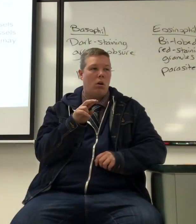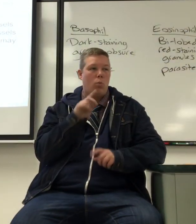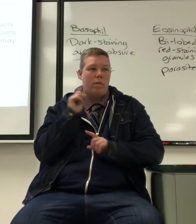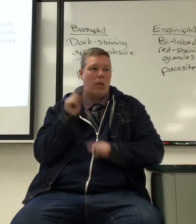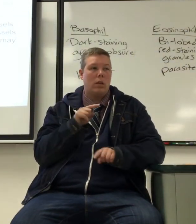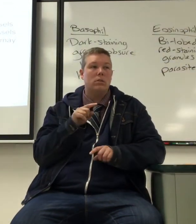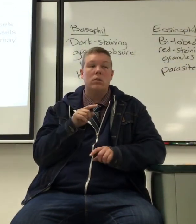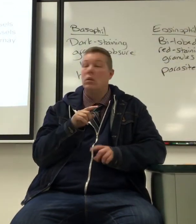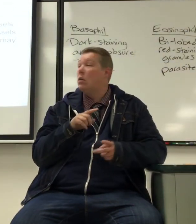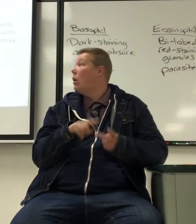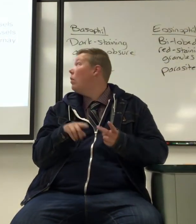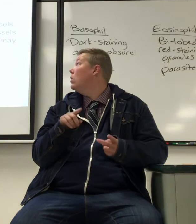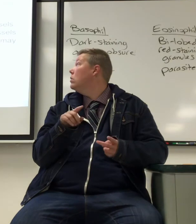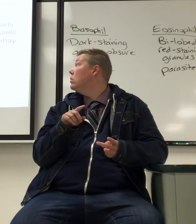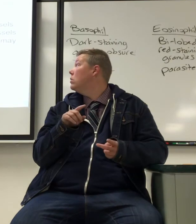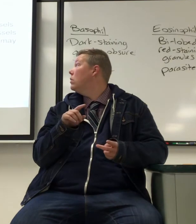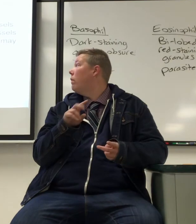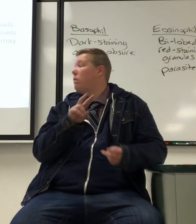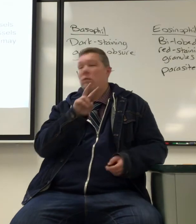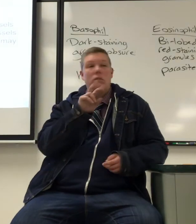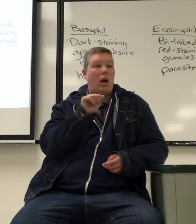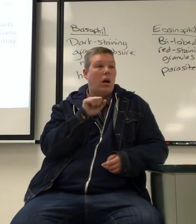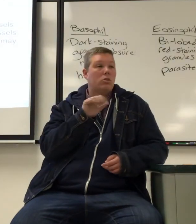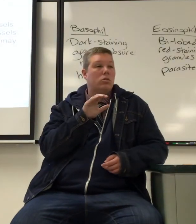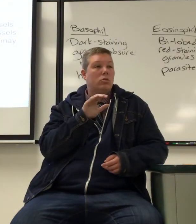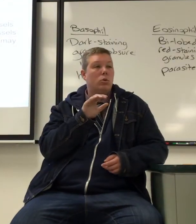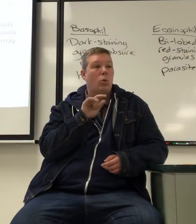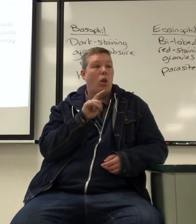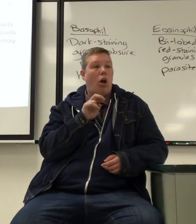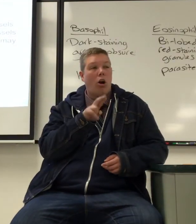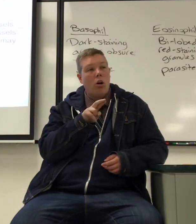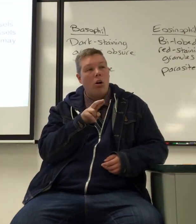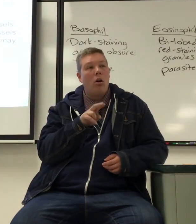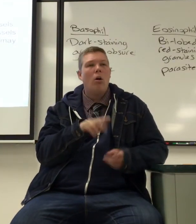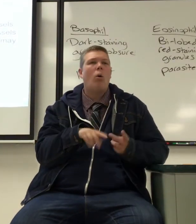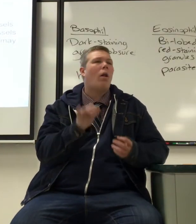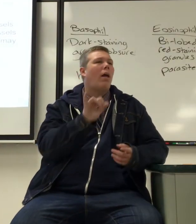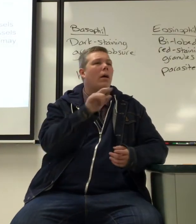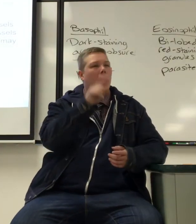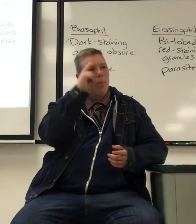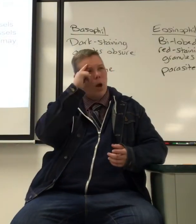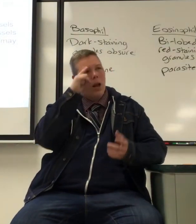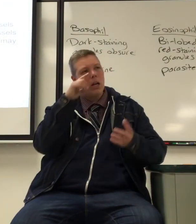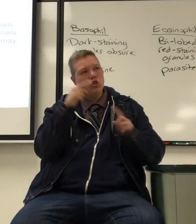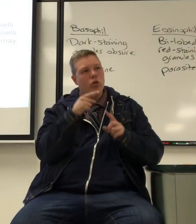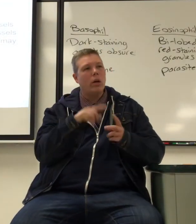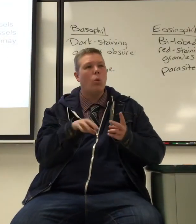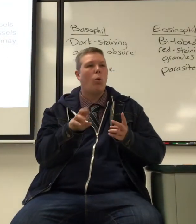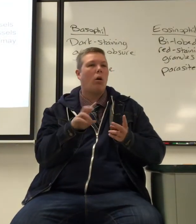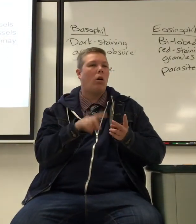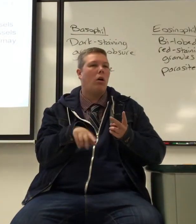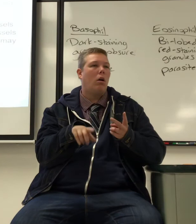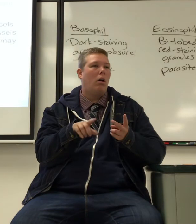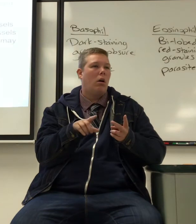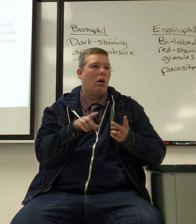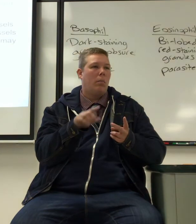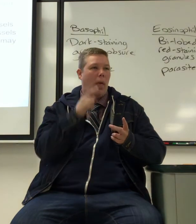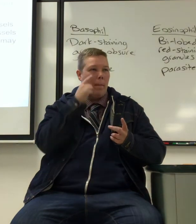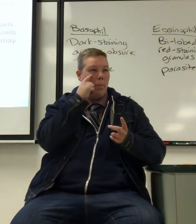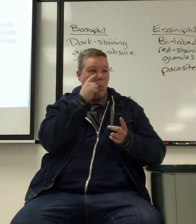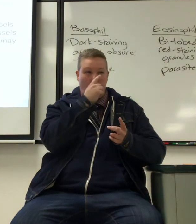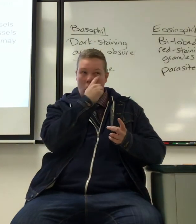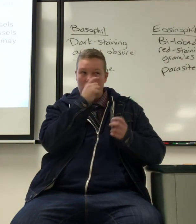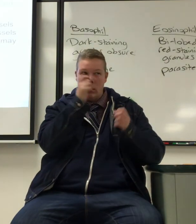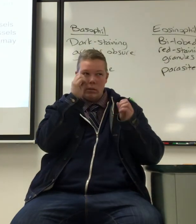Vascular or neurogenic shock. You know, these like, maybe you've had experience, you test for the pupil dilation,